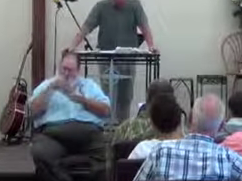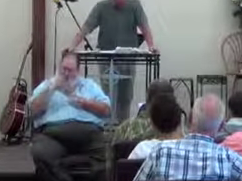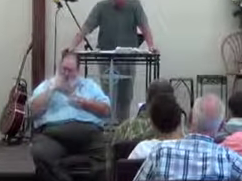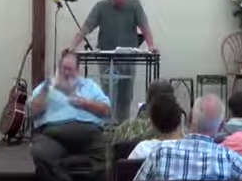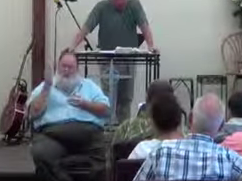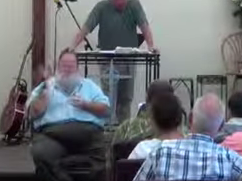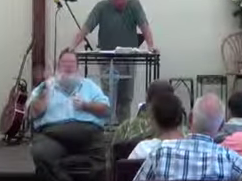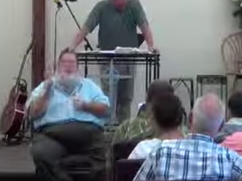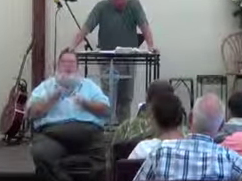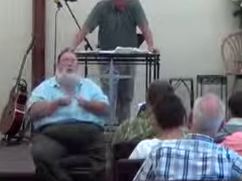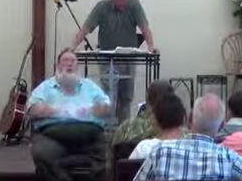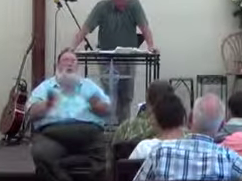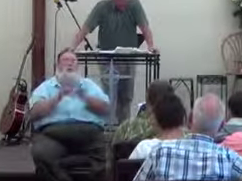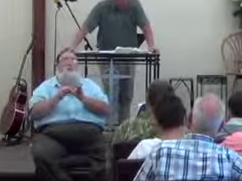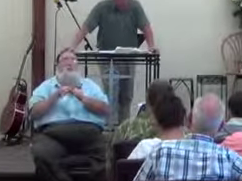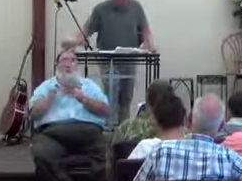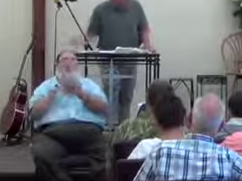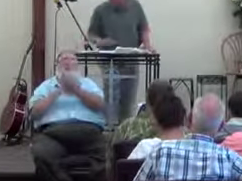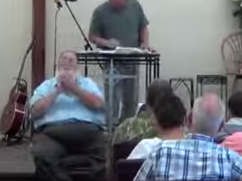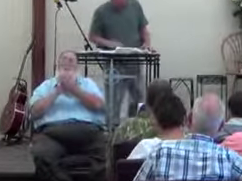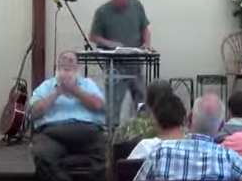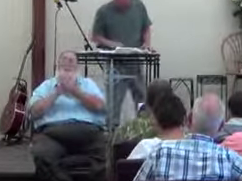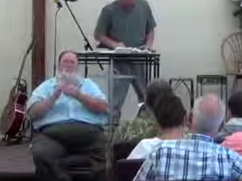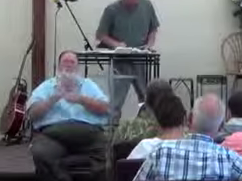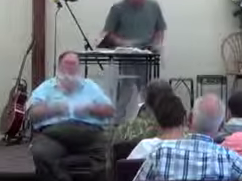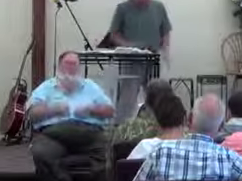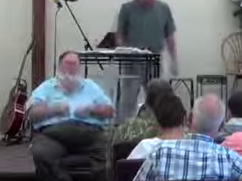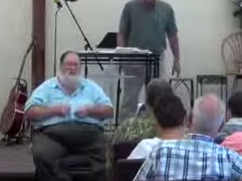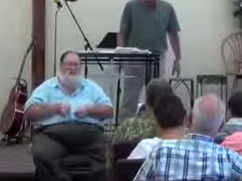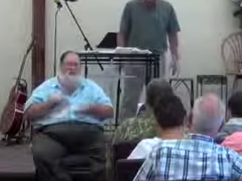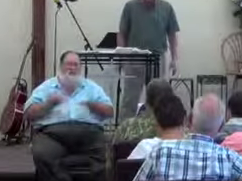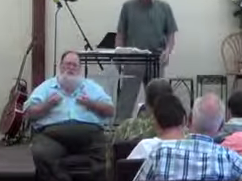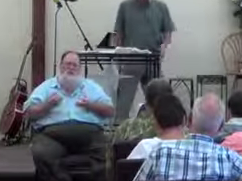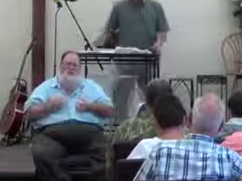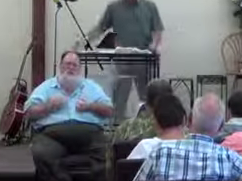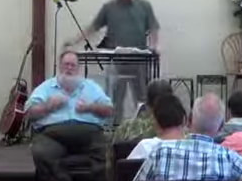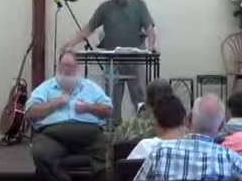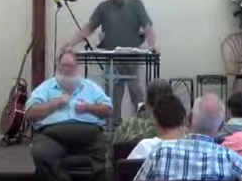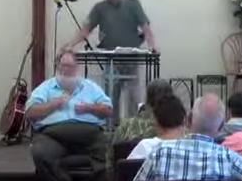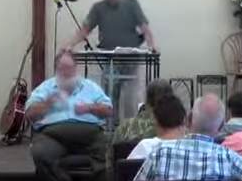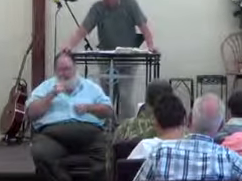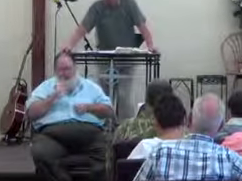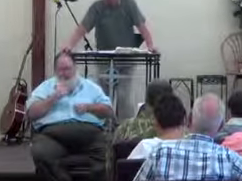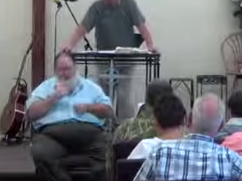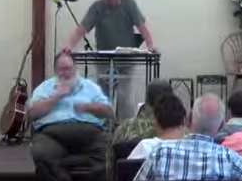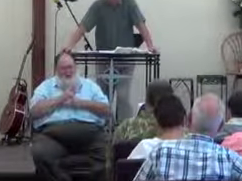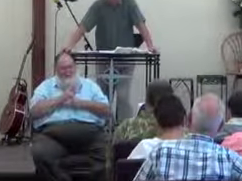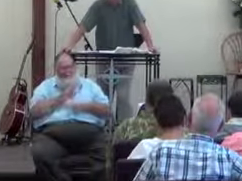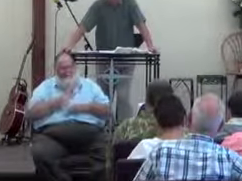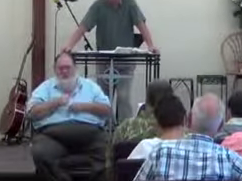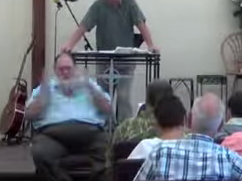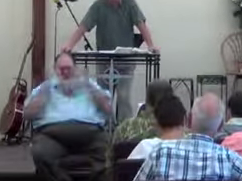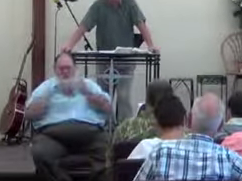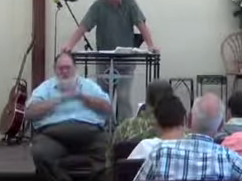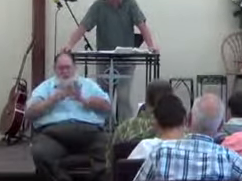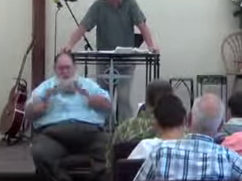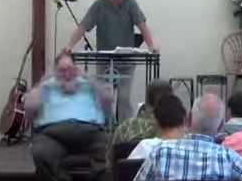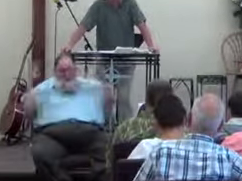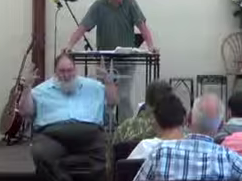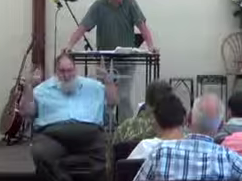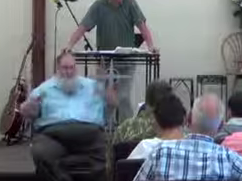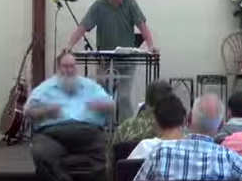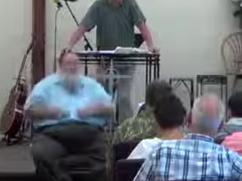watch being puffed up in ourselves, and I want us to be careful about being that self-made man or having